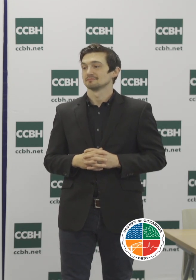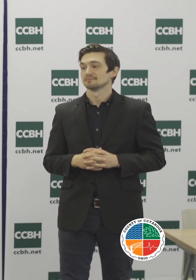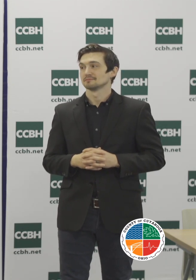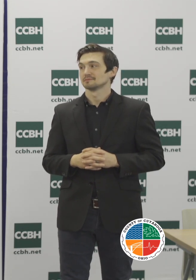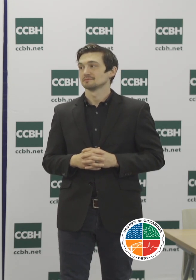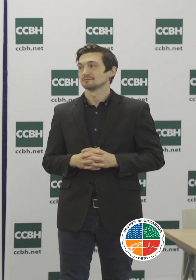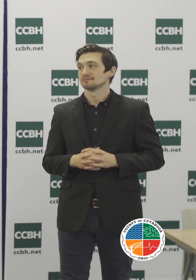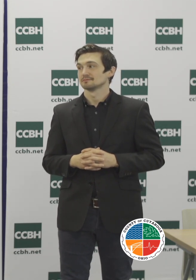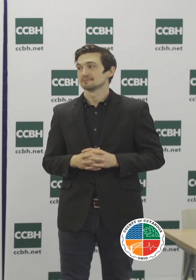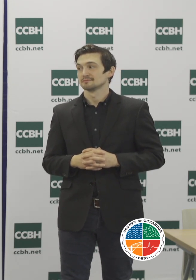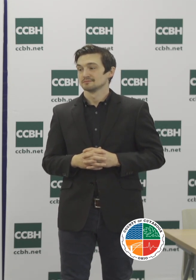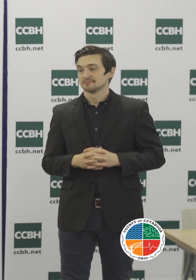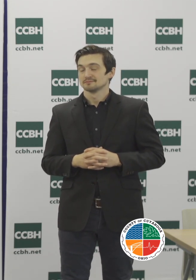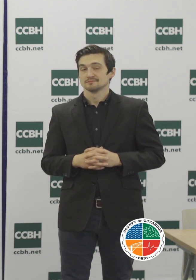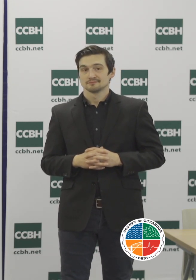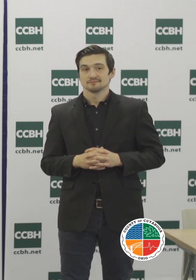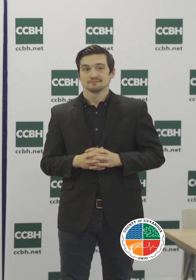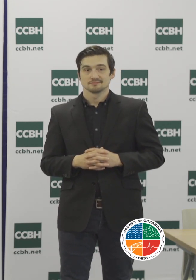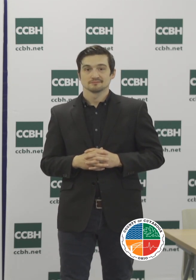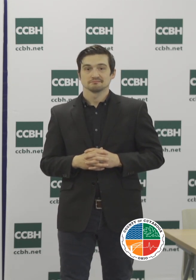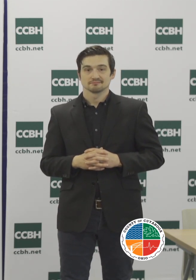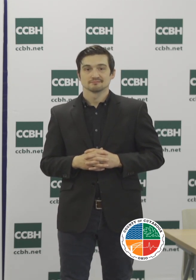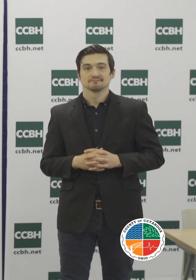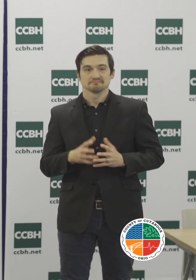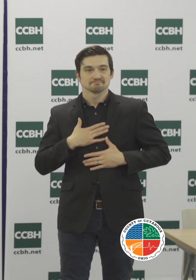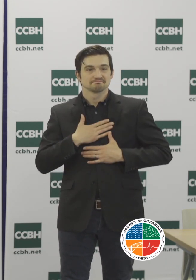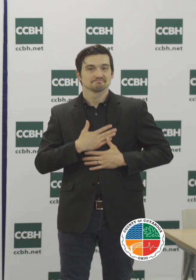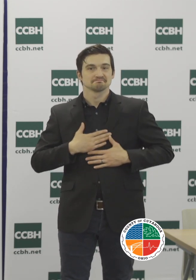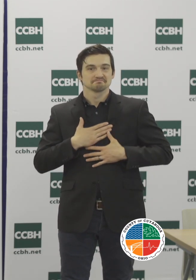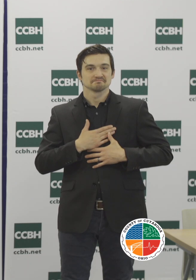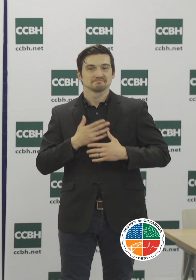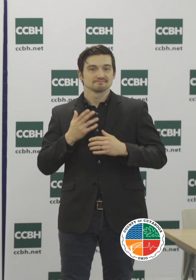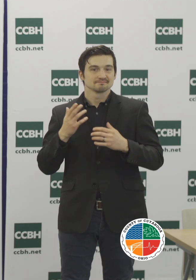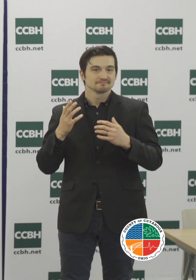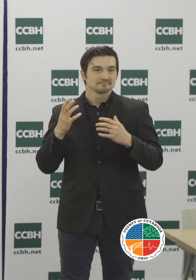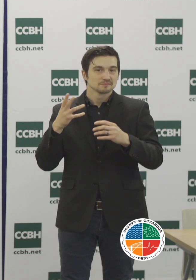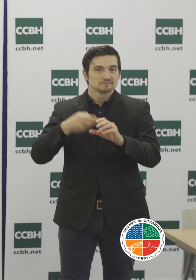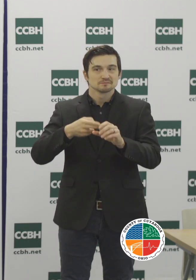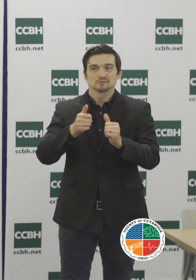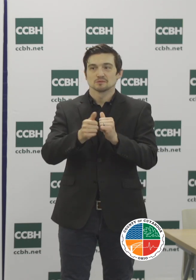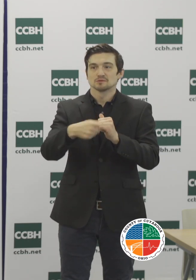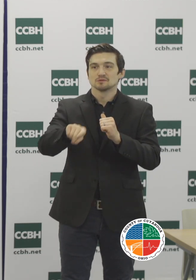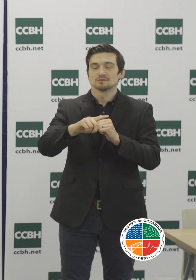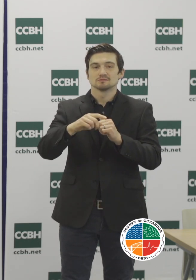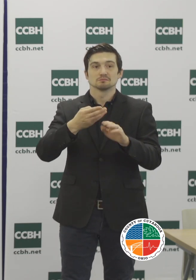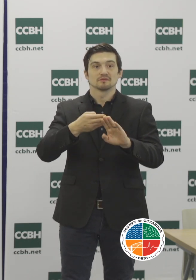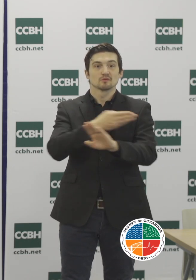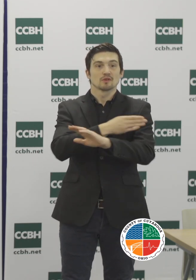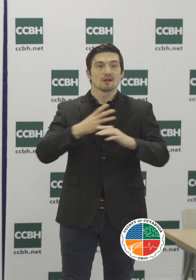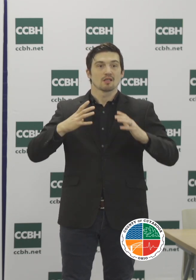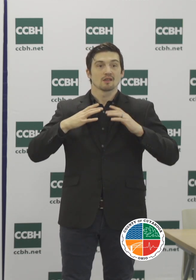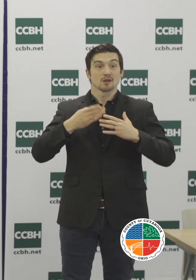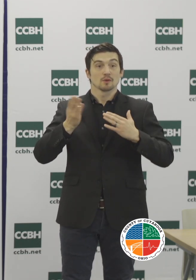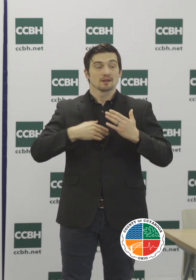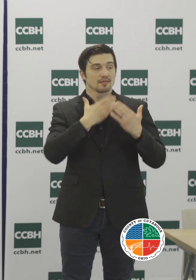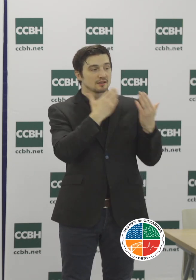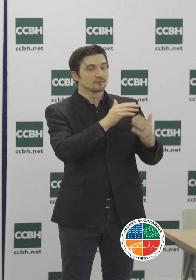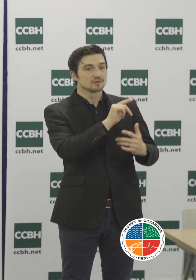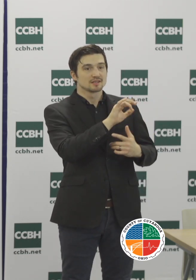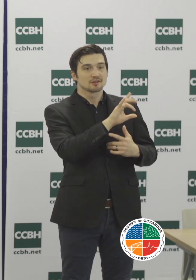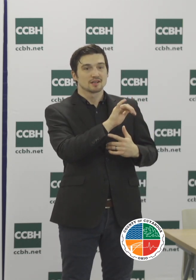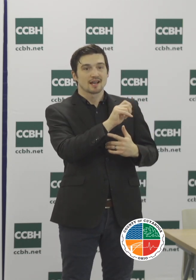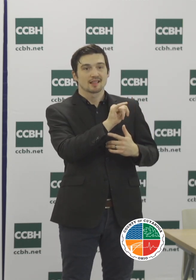I am, again, happy to be with all of you as we head into this holiday weekend. Thanks, as always, to Terry